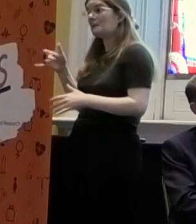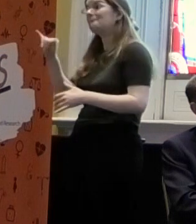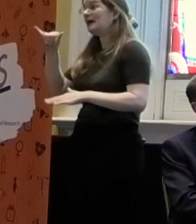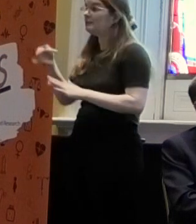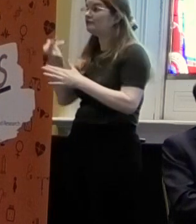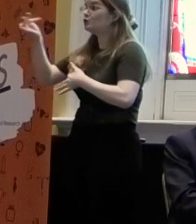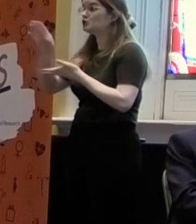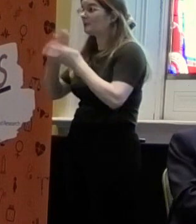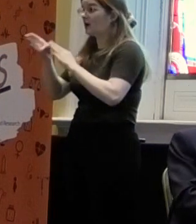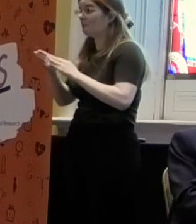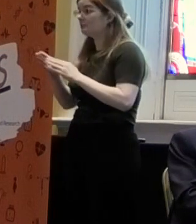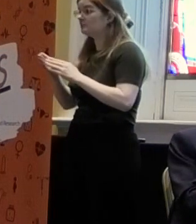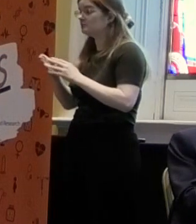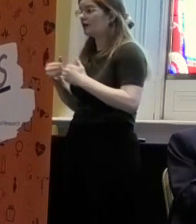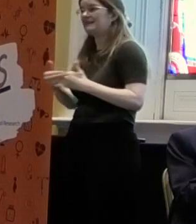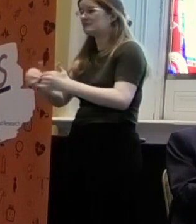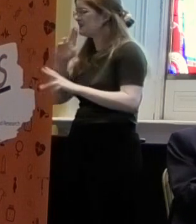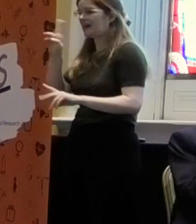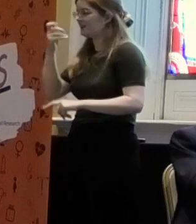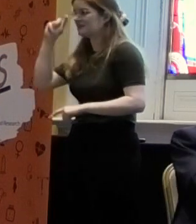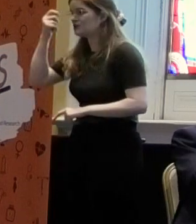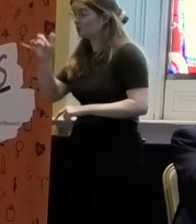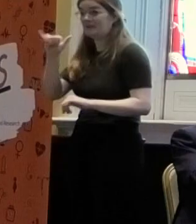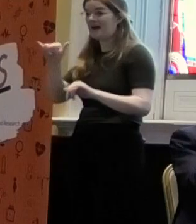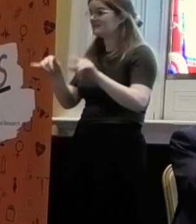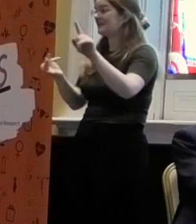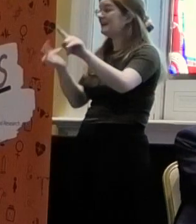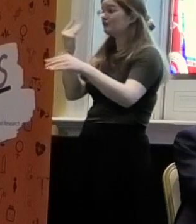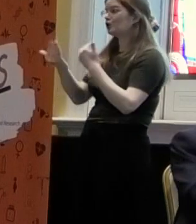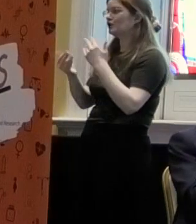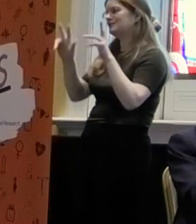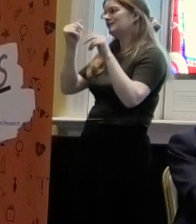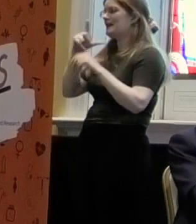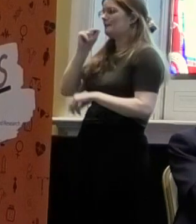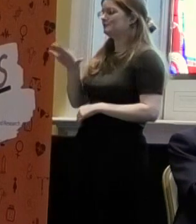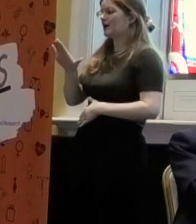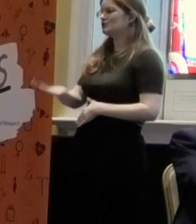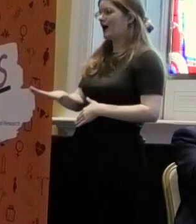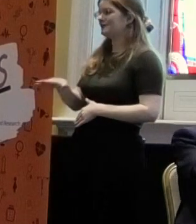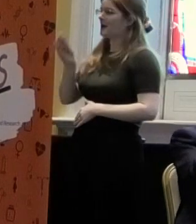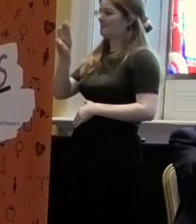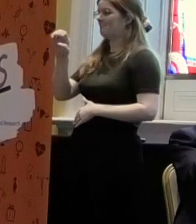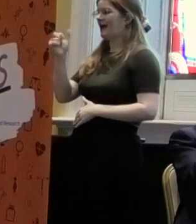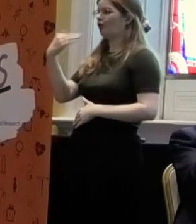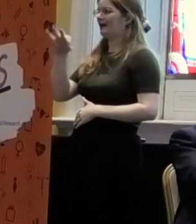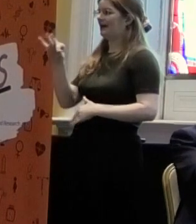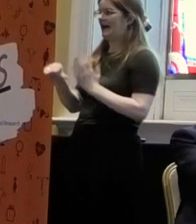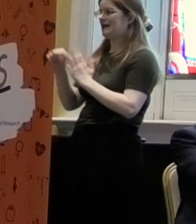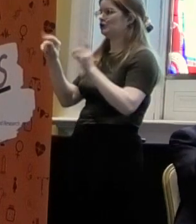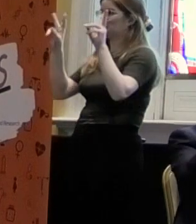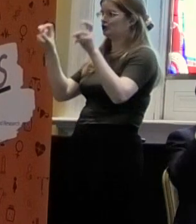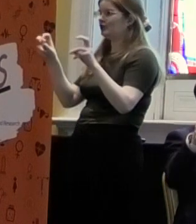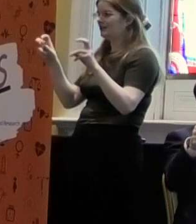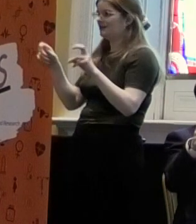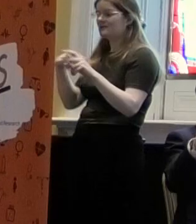become pregnant? Oh, absolutely. If you're of childbearing age, I've seen research protocols where that's in the exclusion